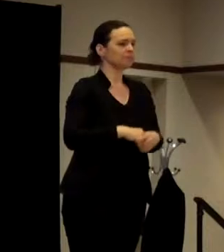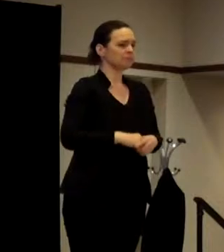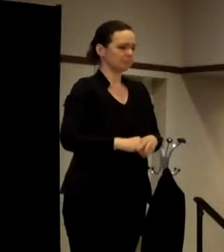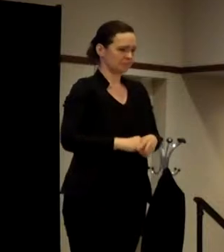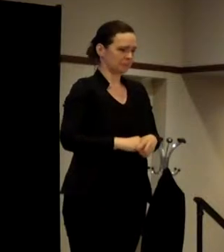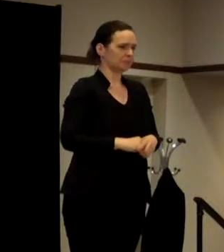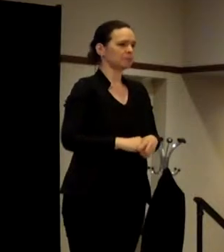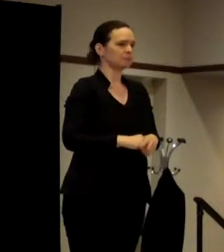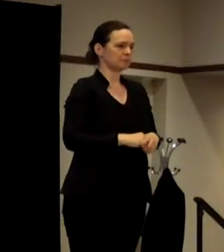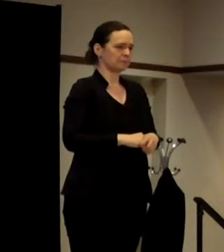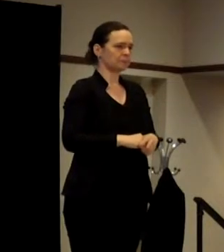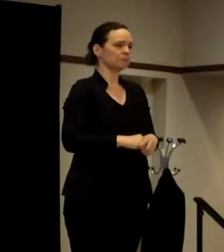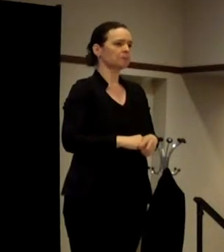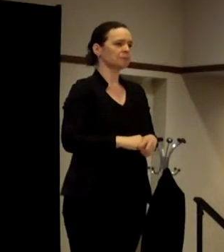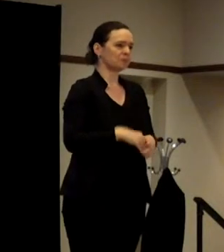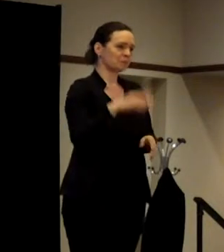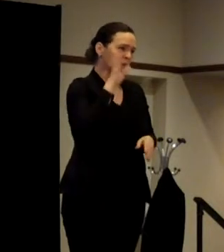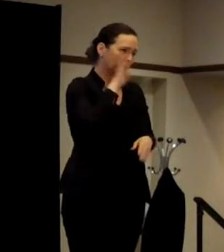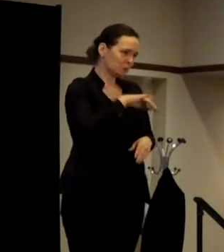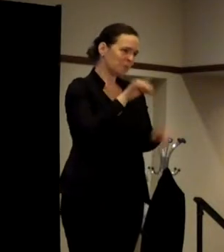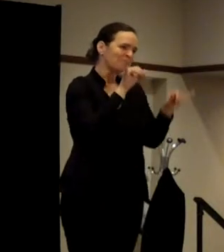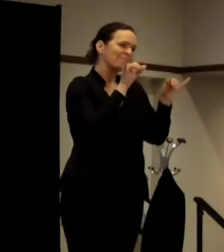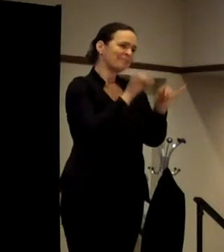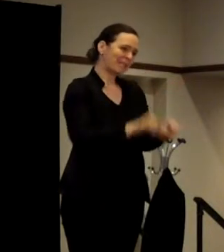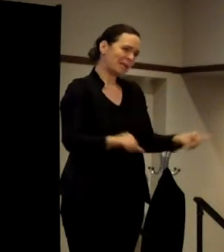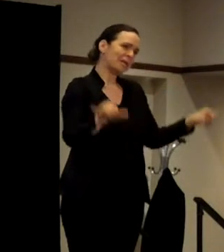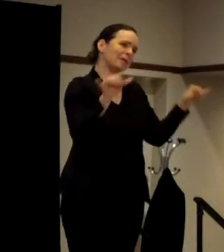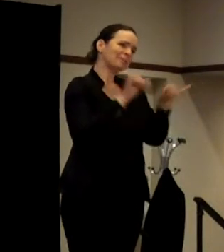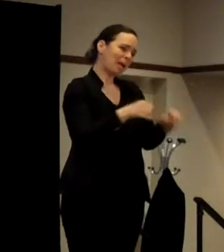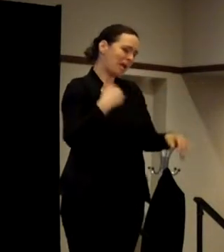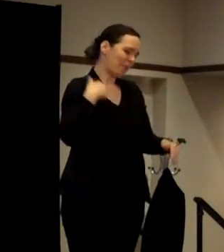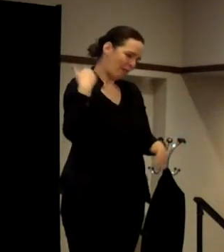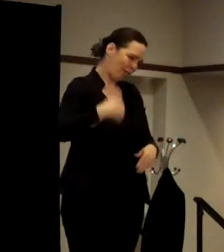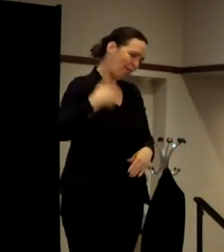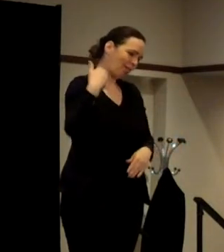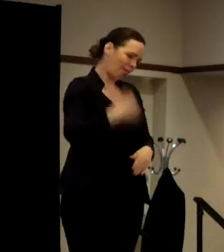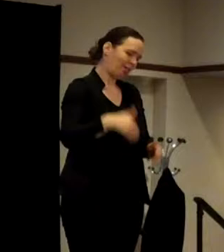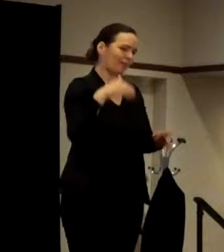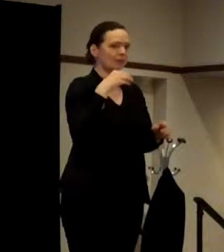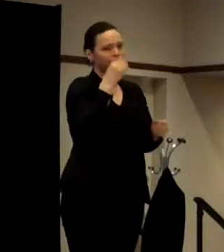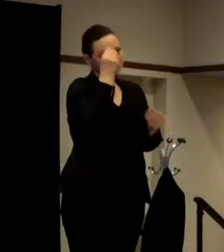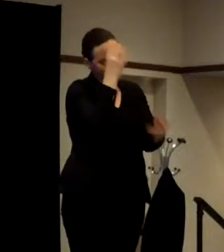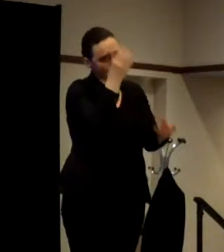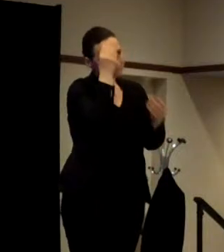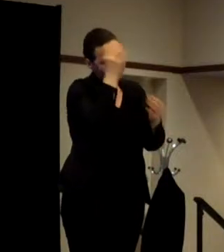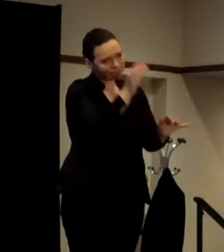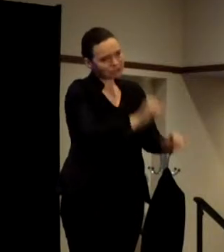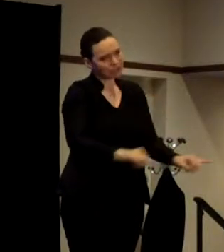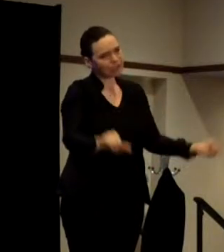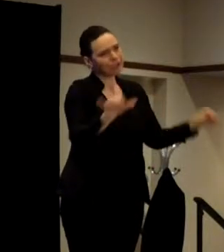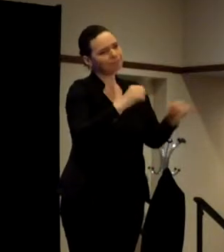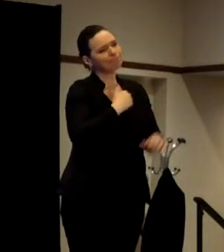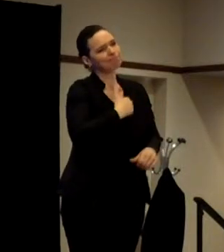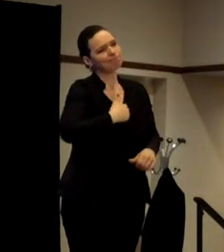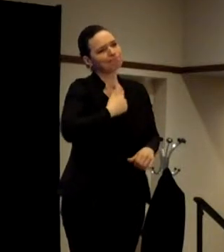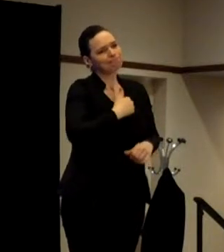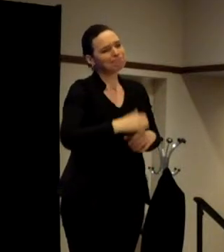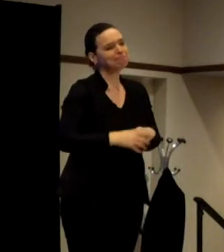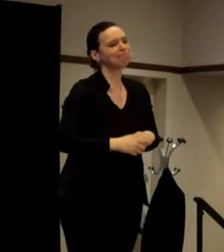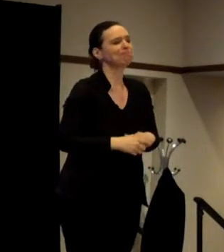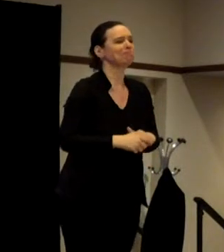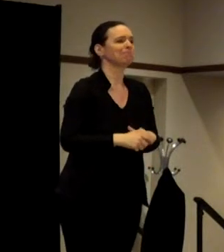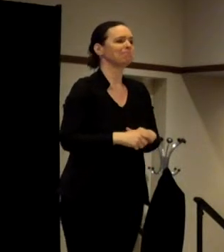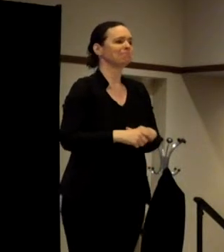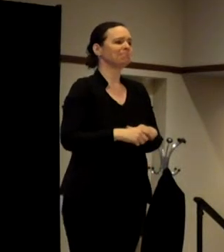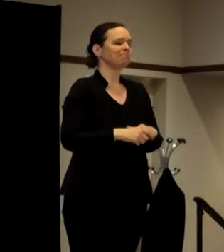but please, if you have symptoms of COVID, we need you to test. And any symptoms, you have to rule out